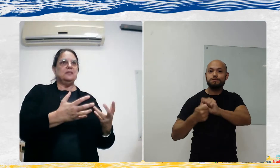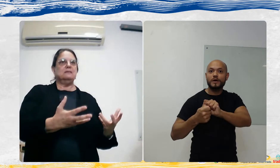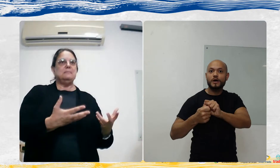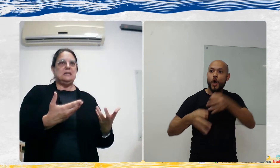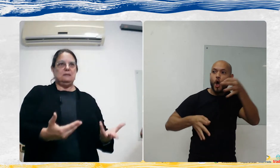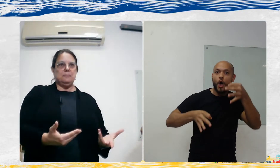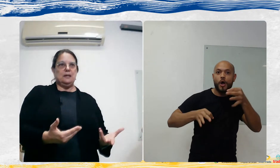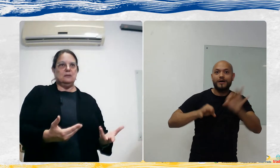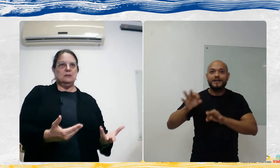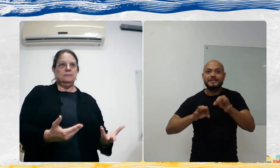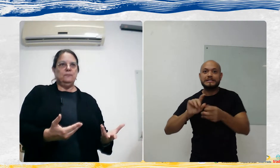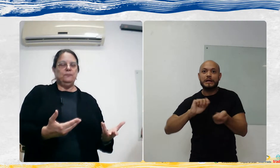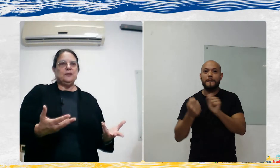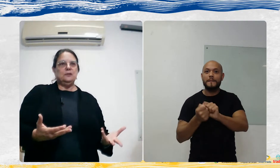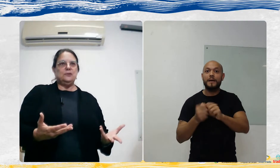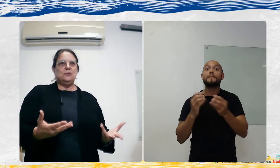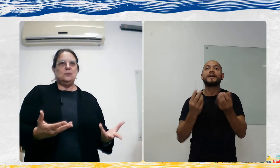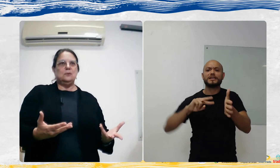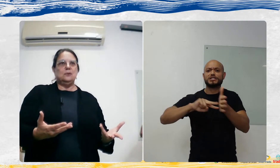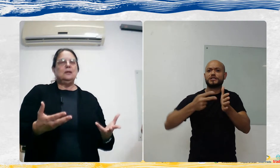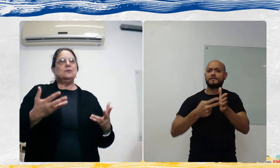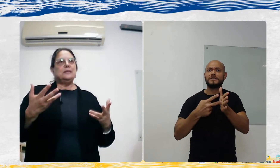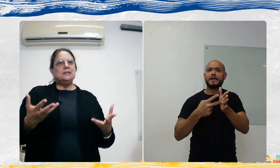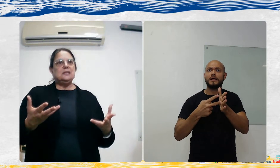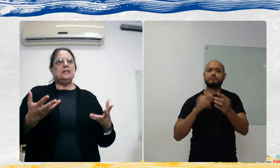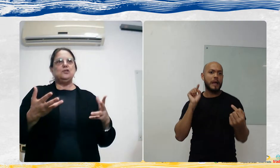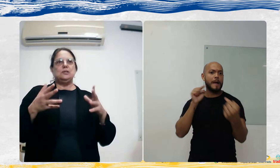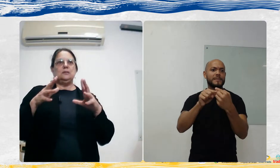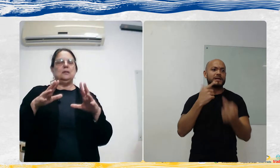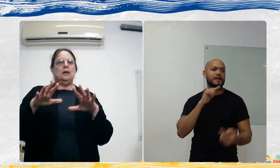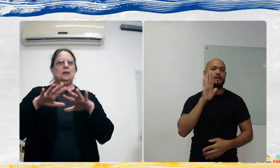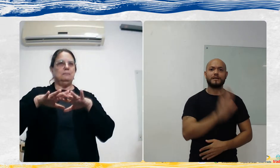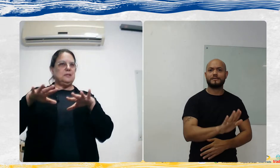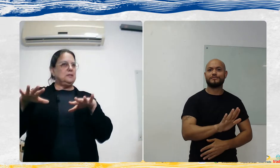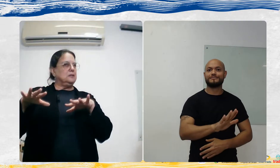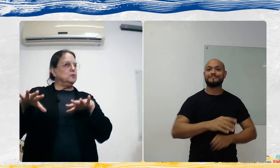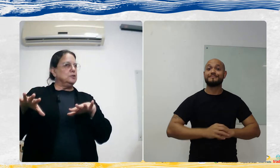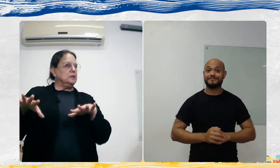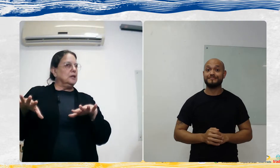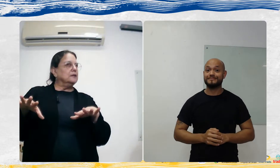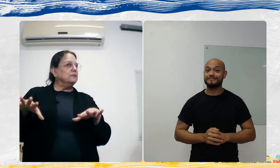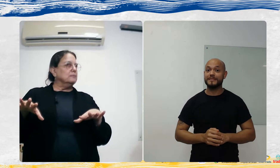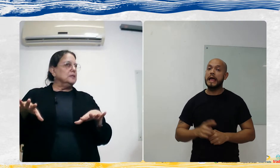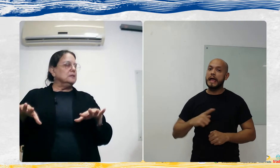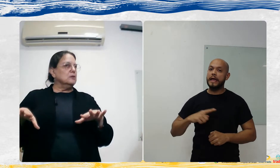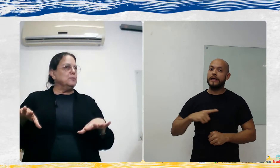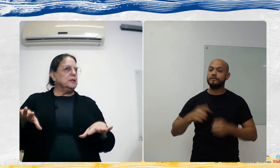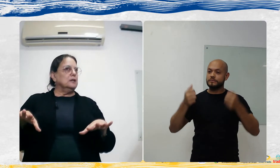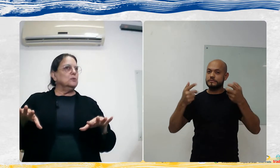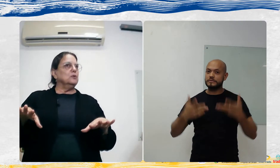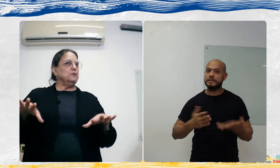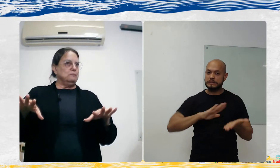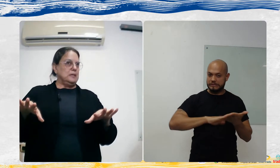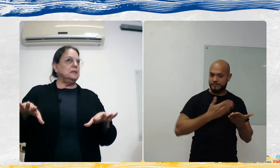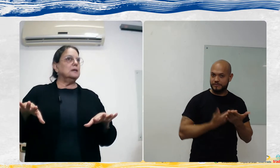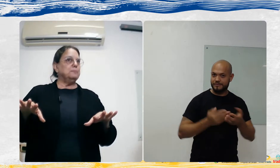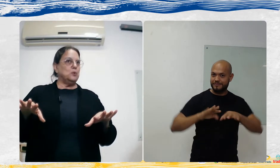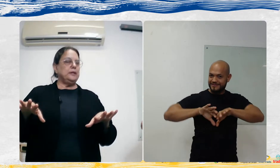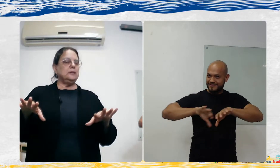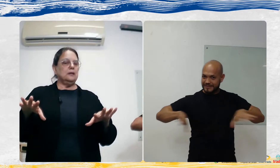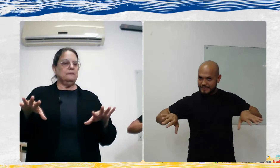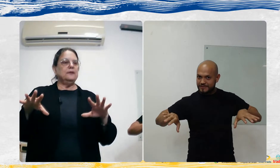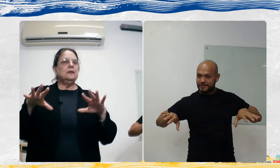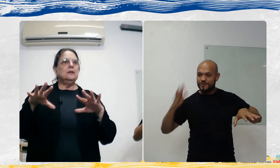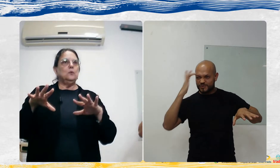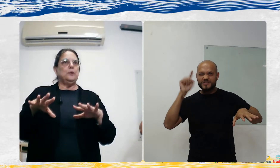to fit the meaning better. So translation, and I'm distinguishing that from interpreting. I don't know if you mean that